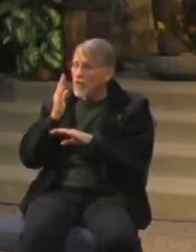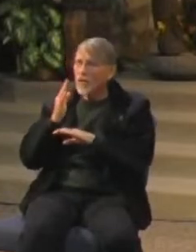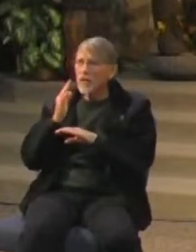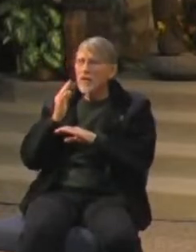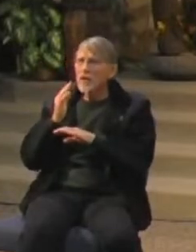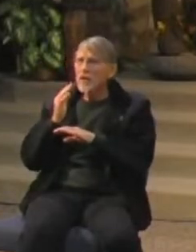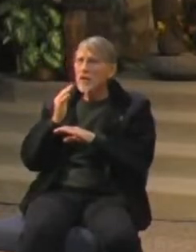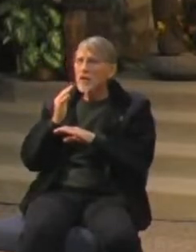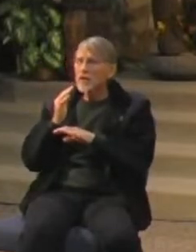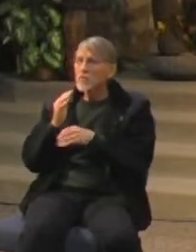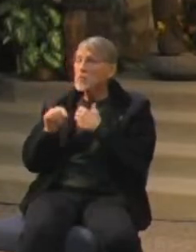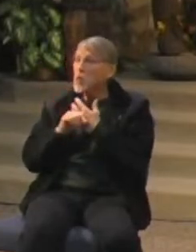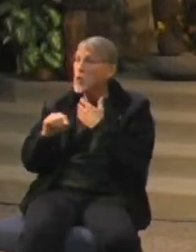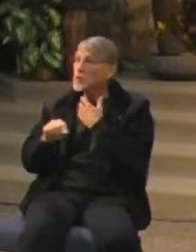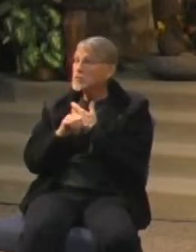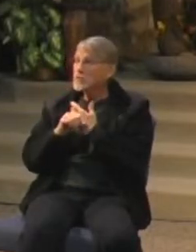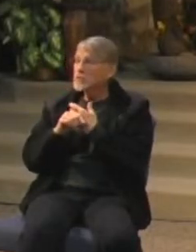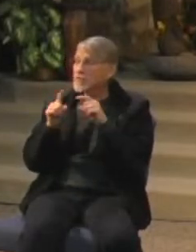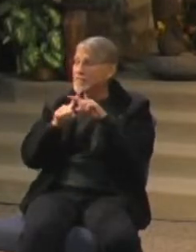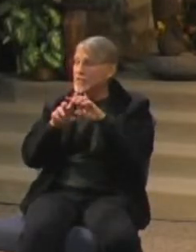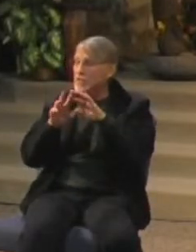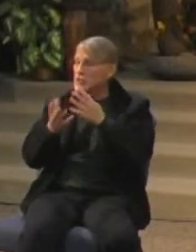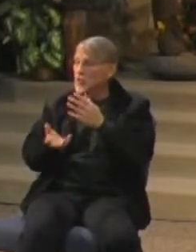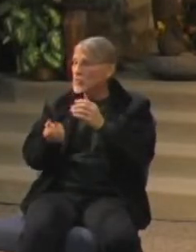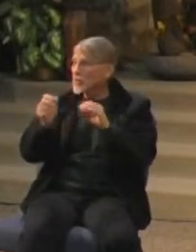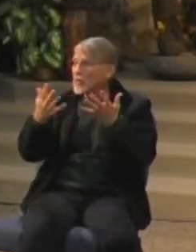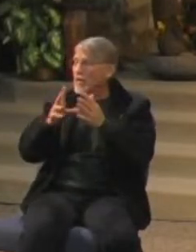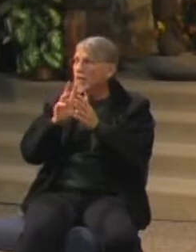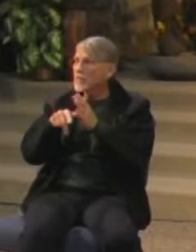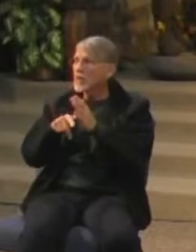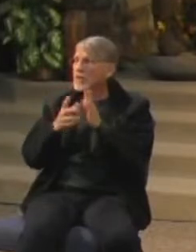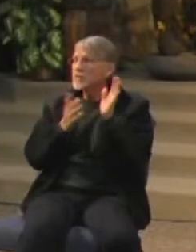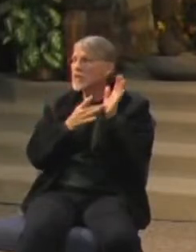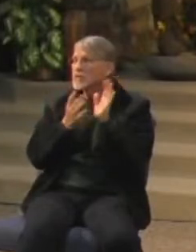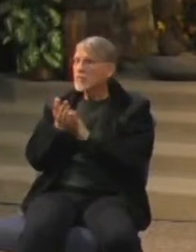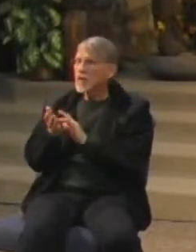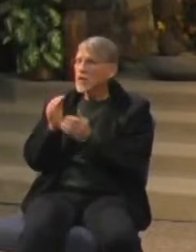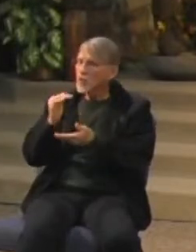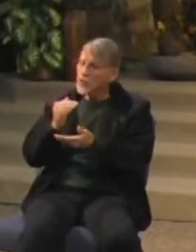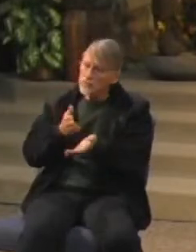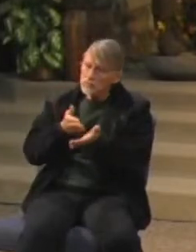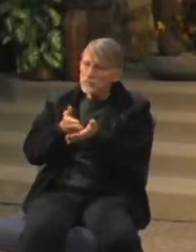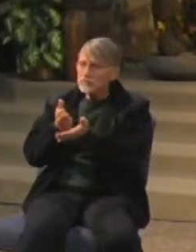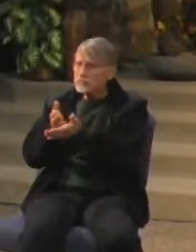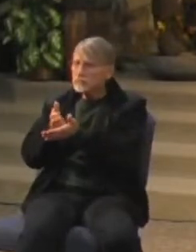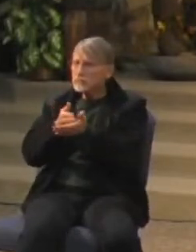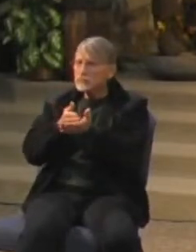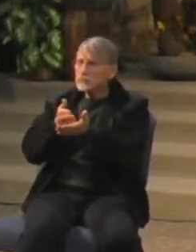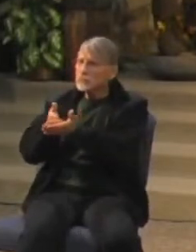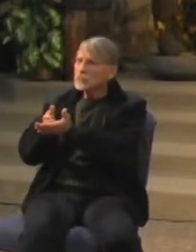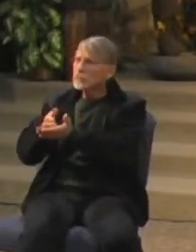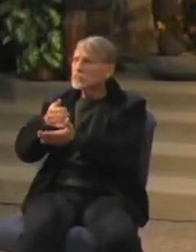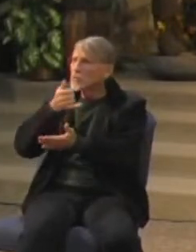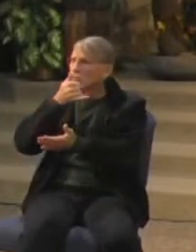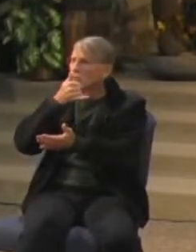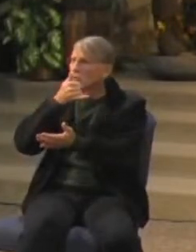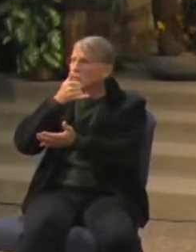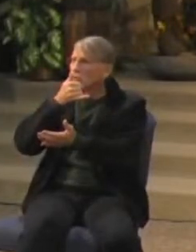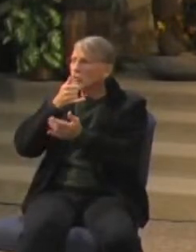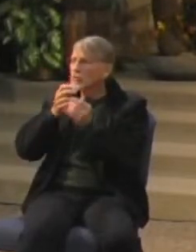Without the scriptures, how would you present Christ to somebody and help them to understand